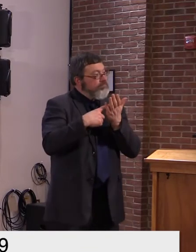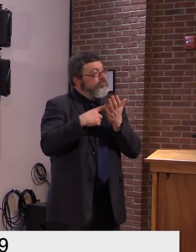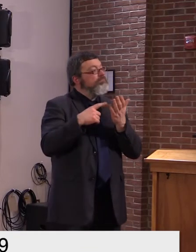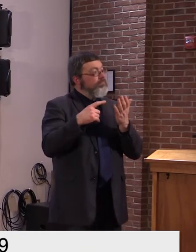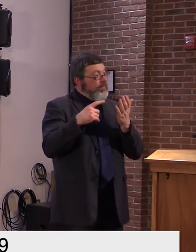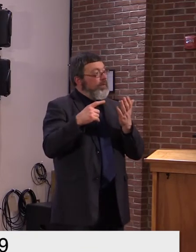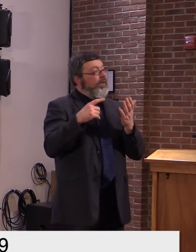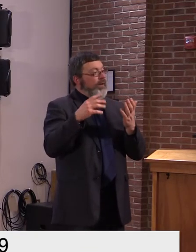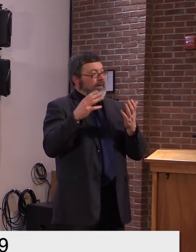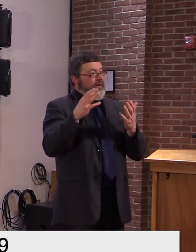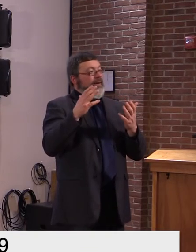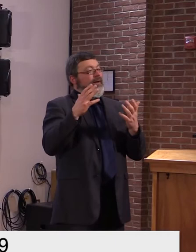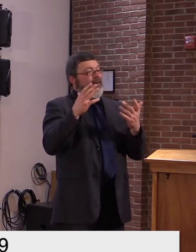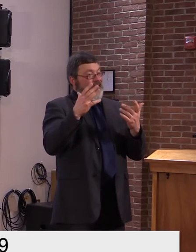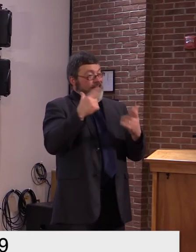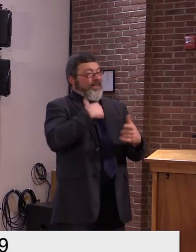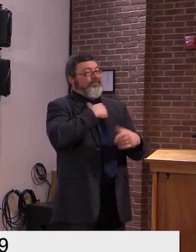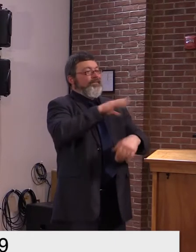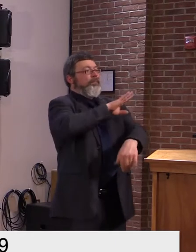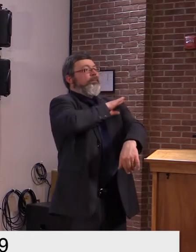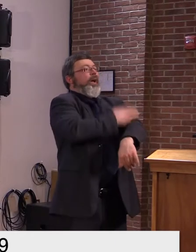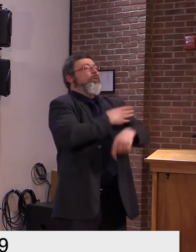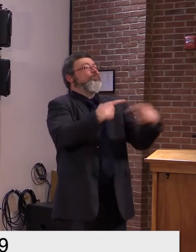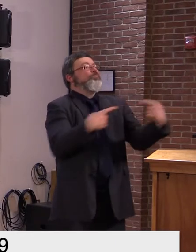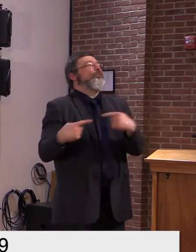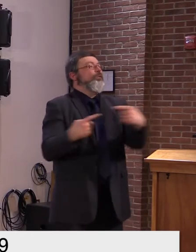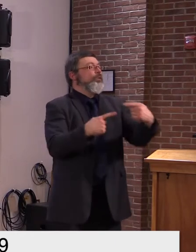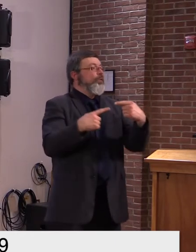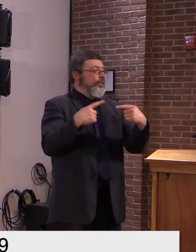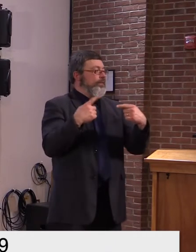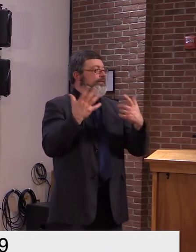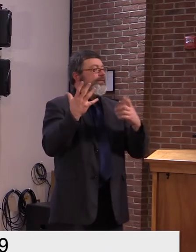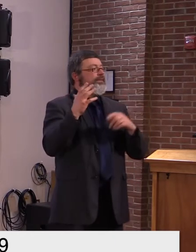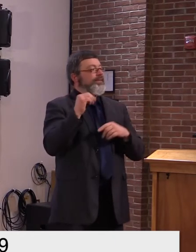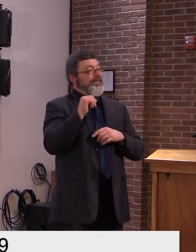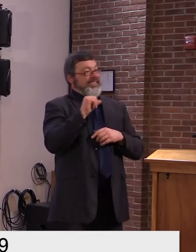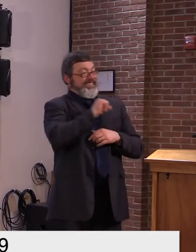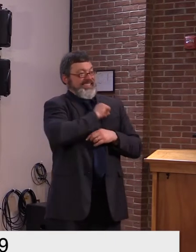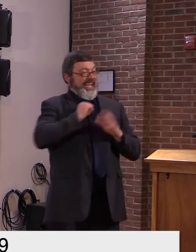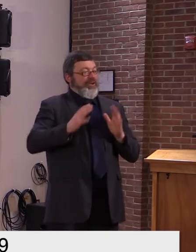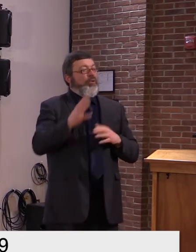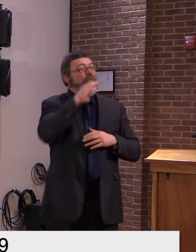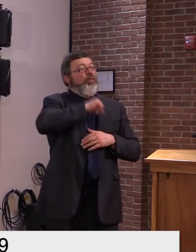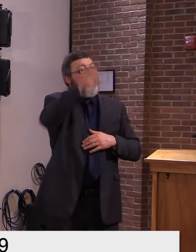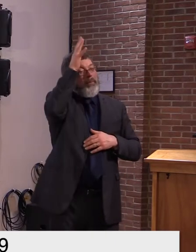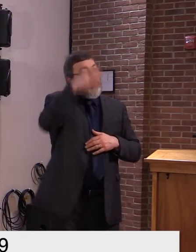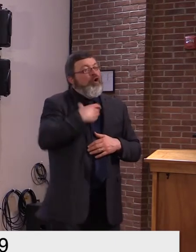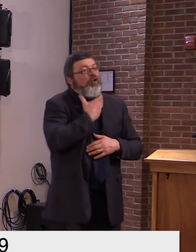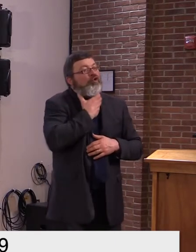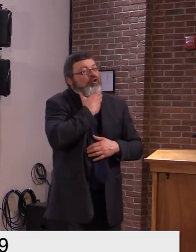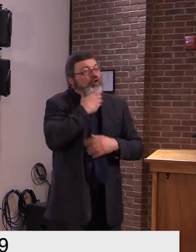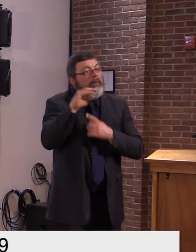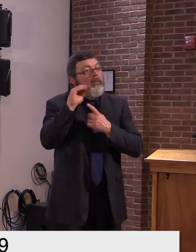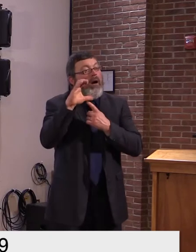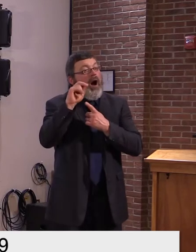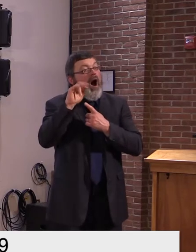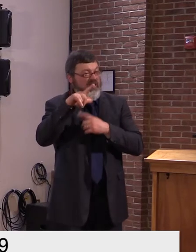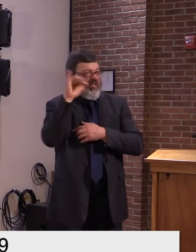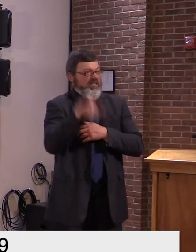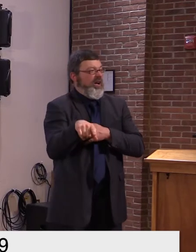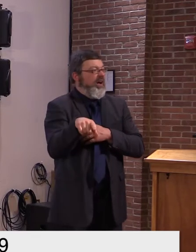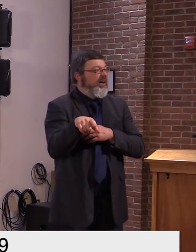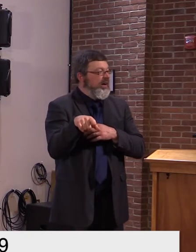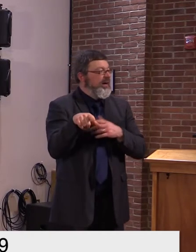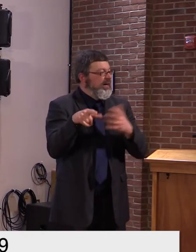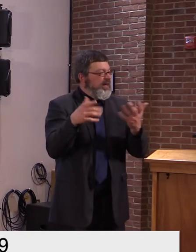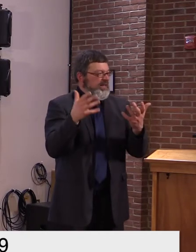outcome in Georgia. But even whatever the outcome is in Georgia, because it's knife edge. I mean, if the Democrats win two seats, it's 50-50. And that's not